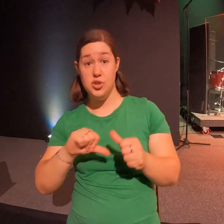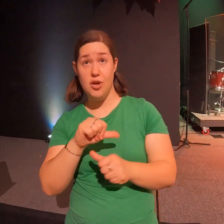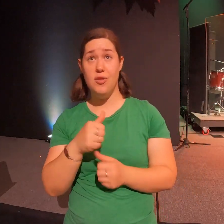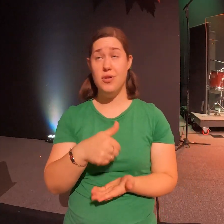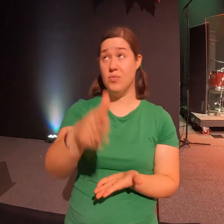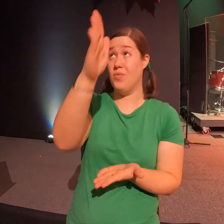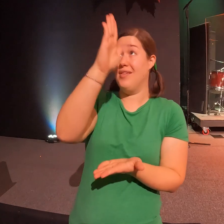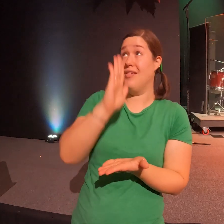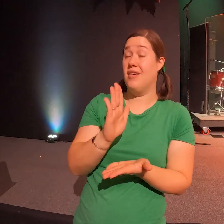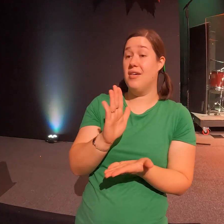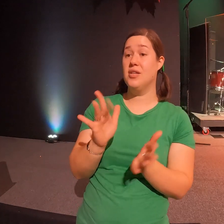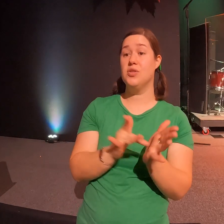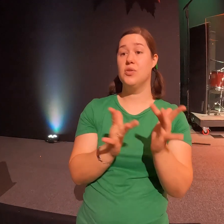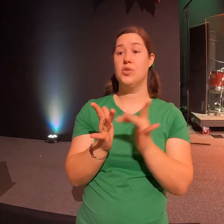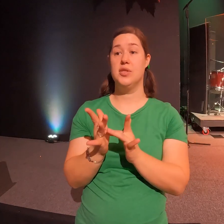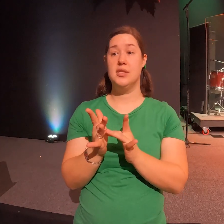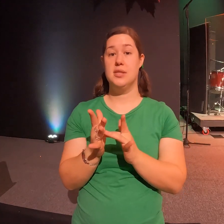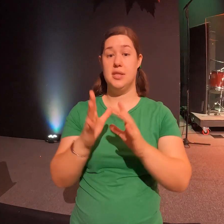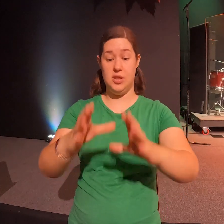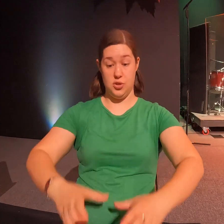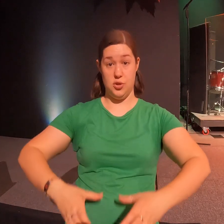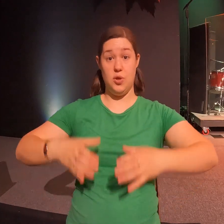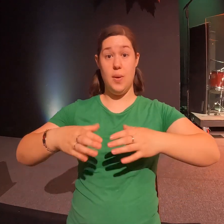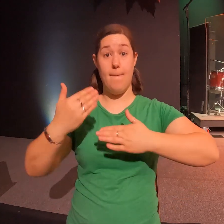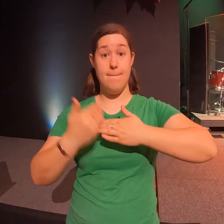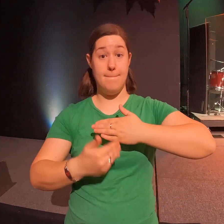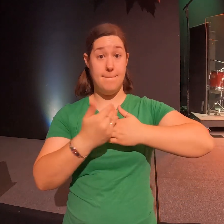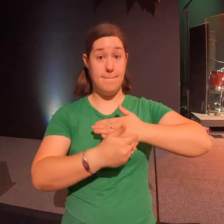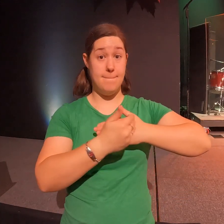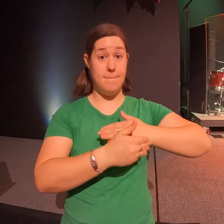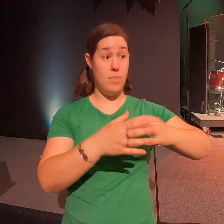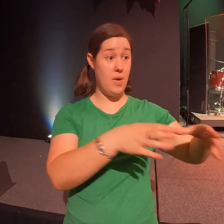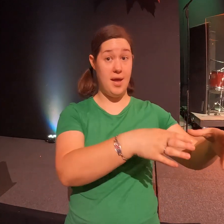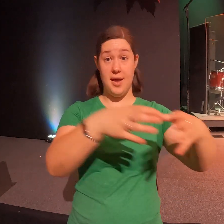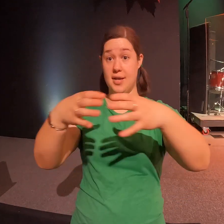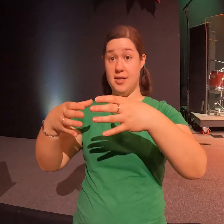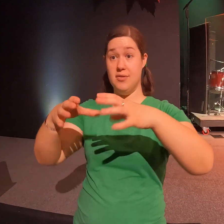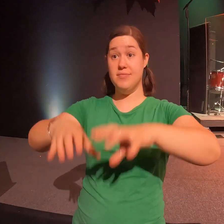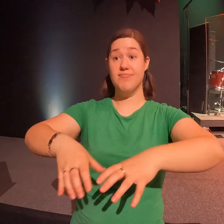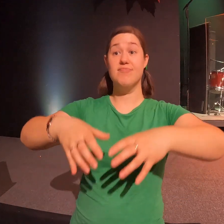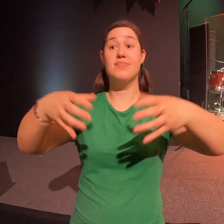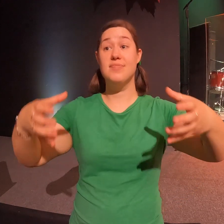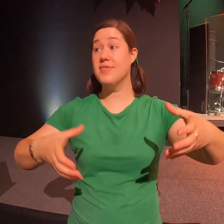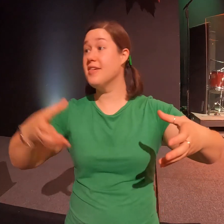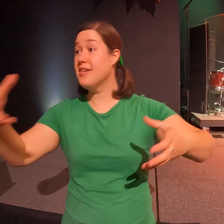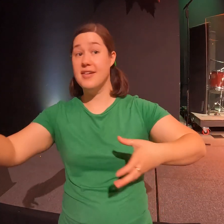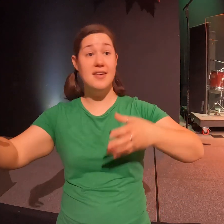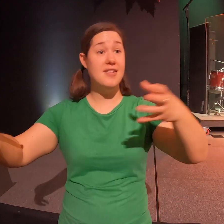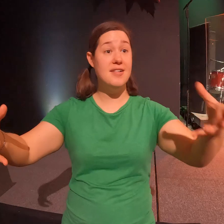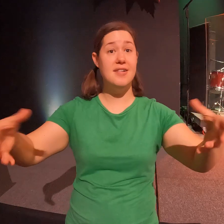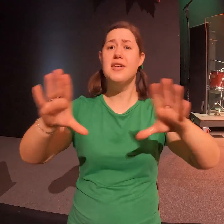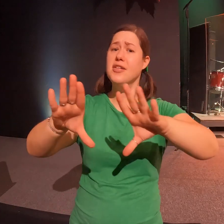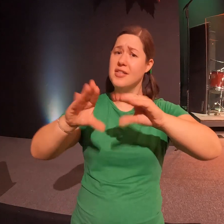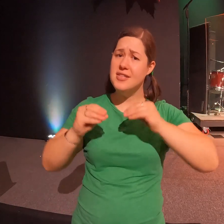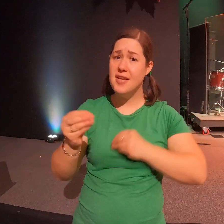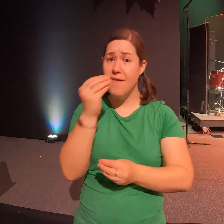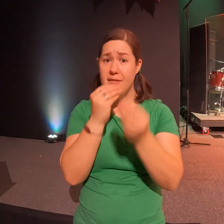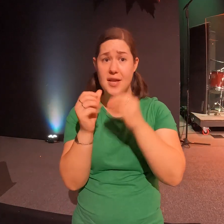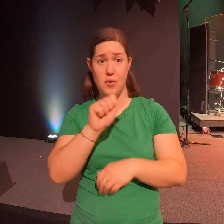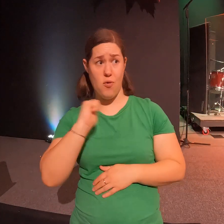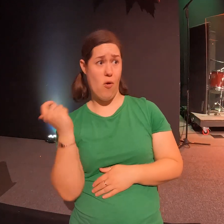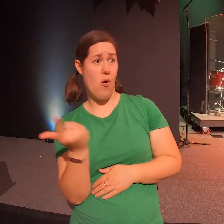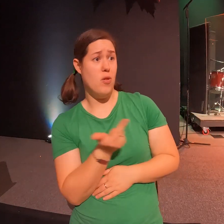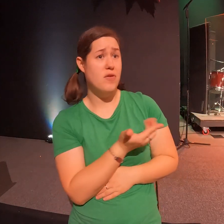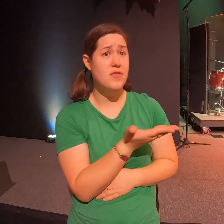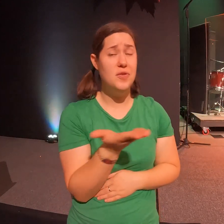bread and he gave it to his friends and said, "Take, eat, all of you. This is my body that's been broken for you. Do